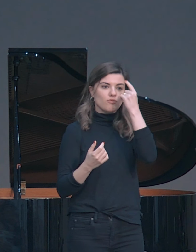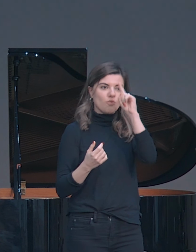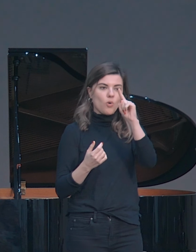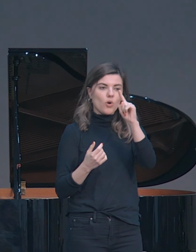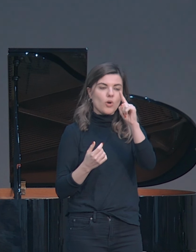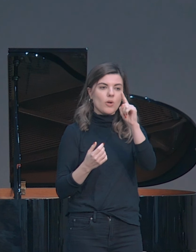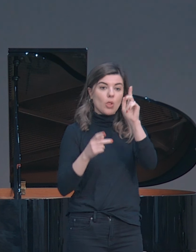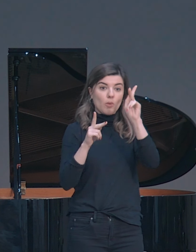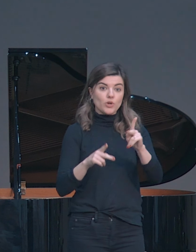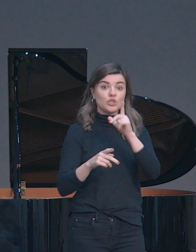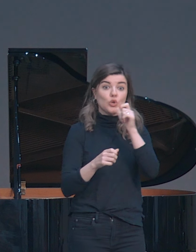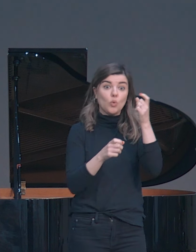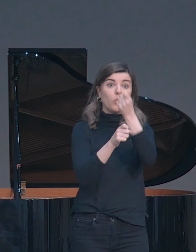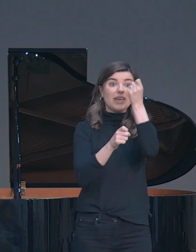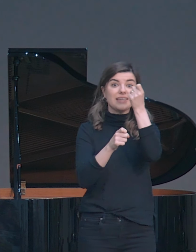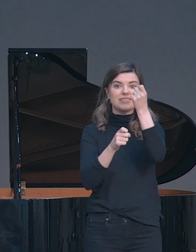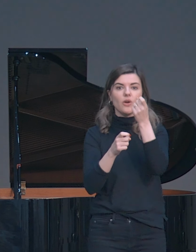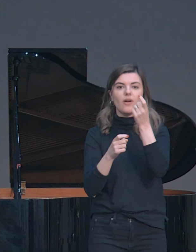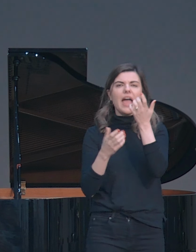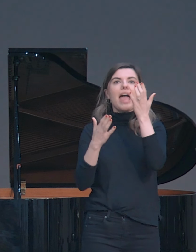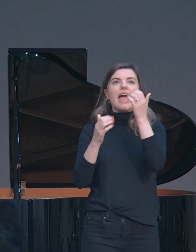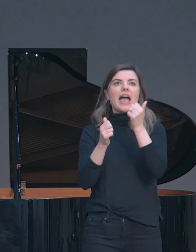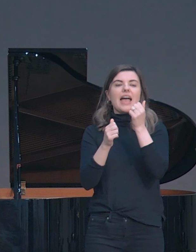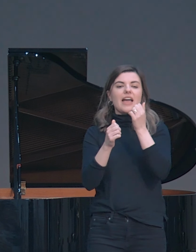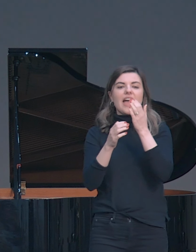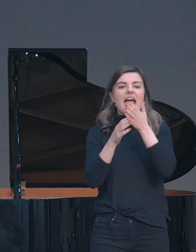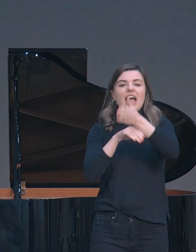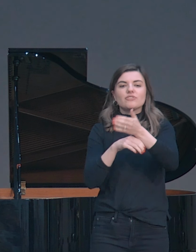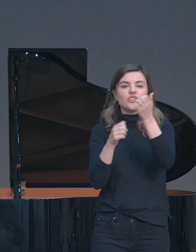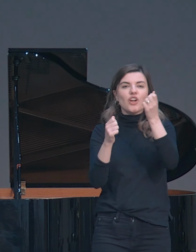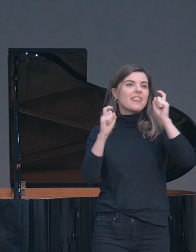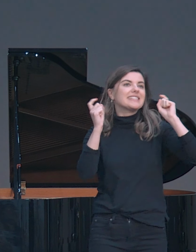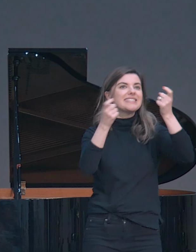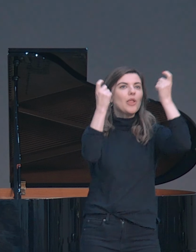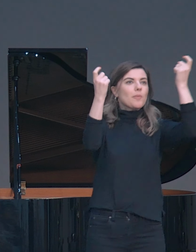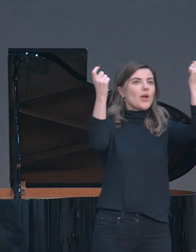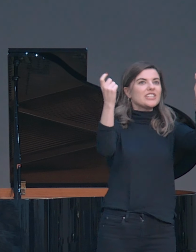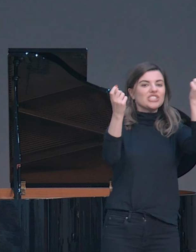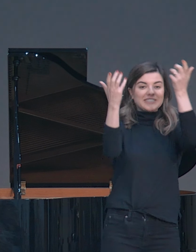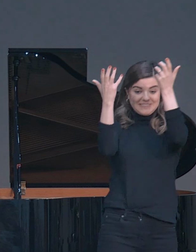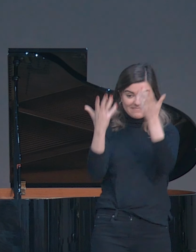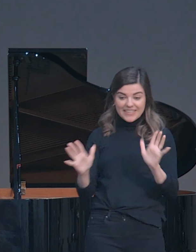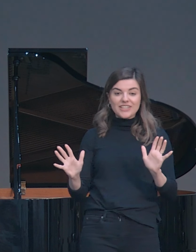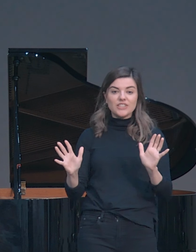after something like this. You know, after all the adulation and the celebration.